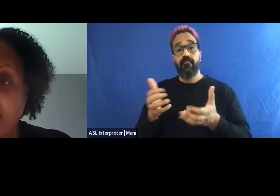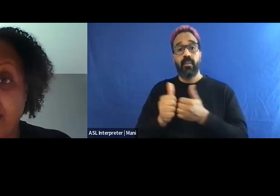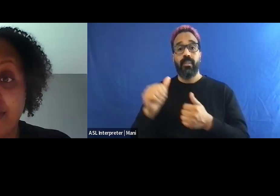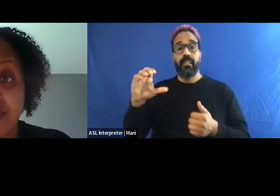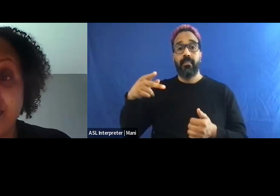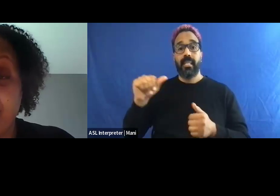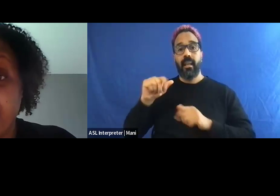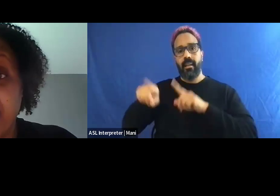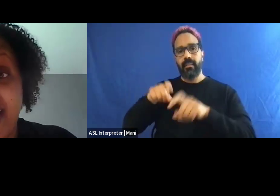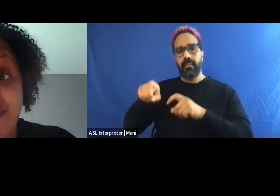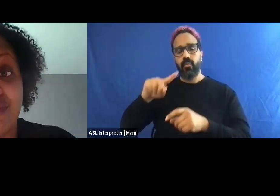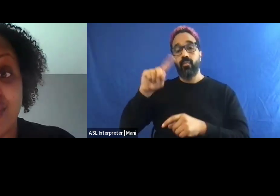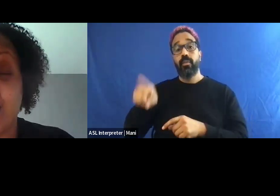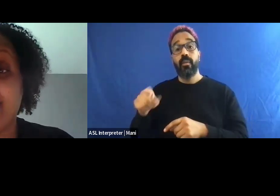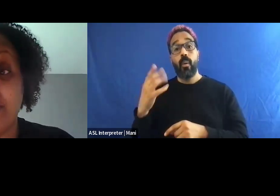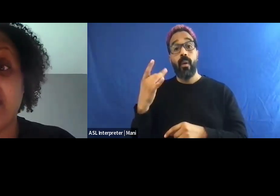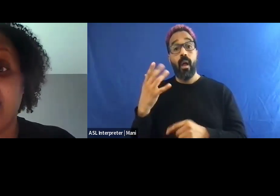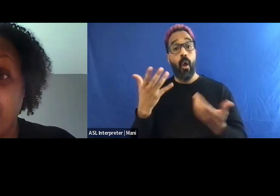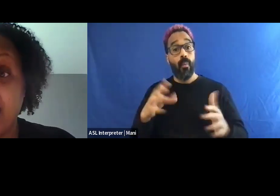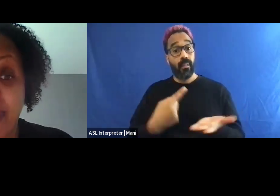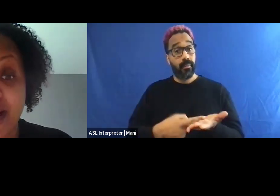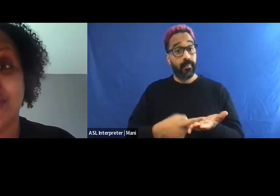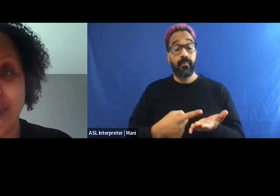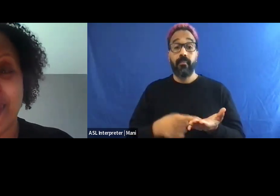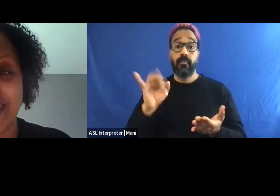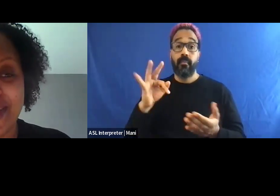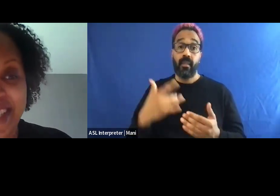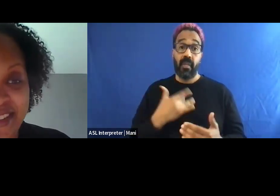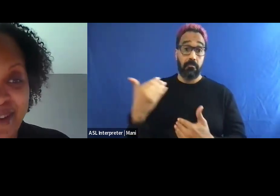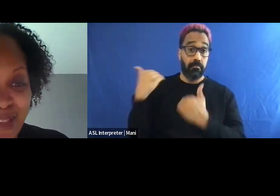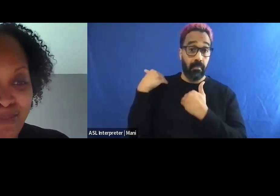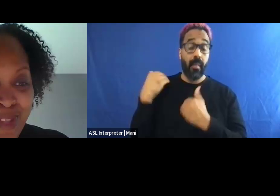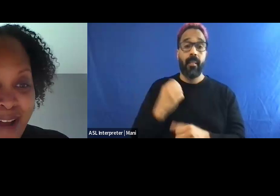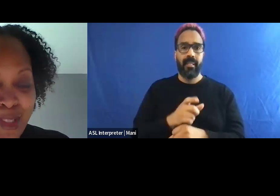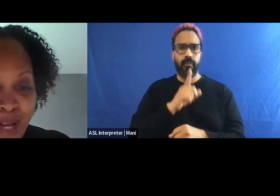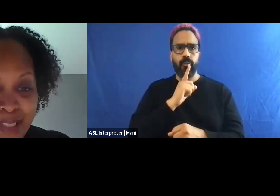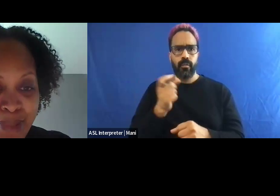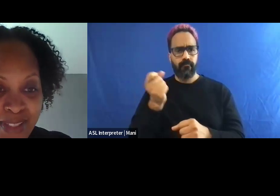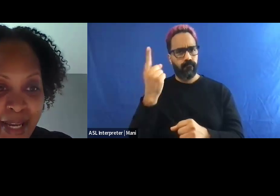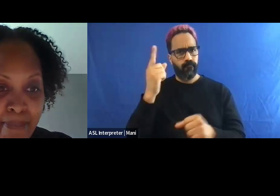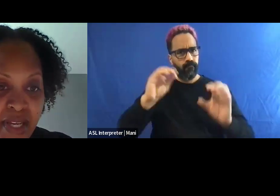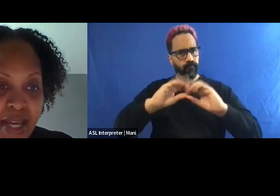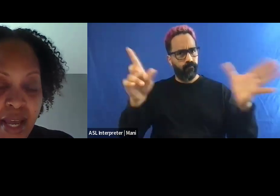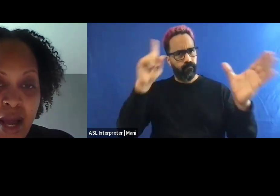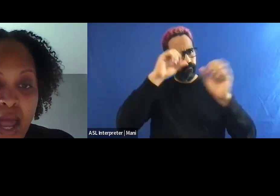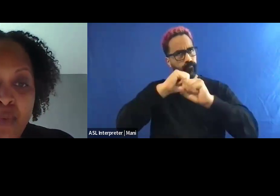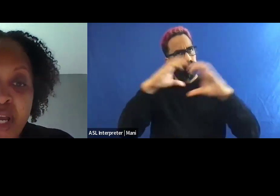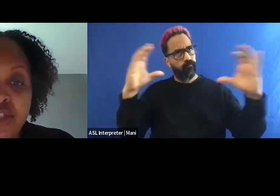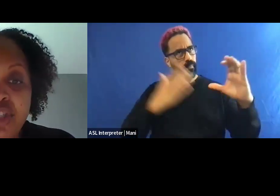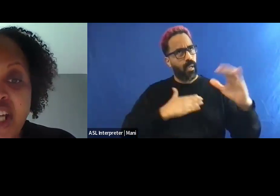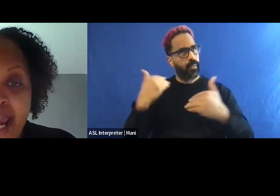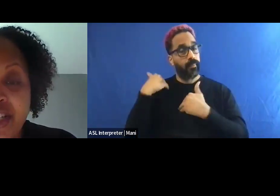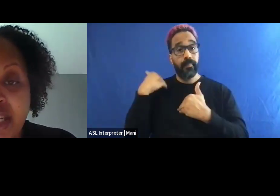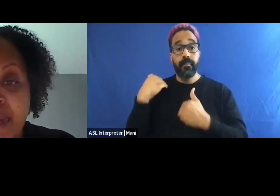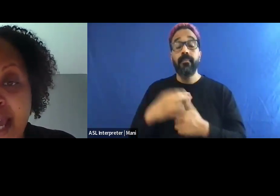Because as we talked about earlier, if we're going to have responsibility, we need to make sure we understand that responsibility. And we